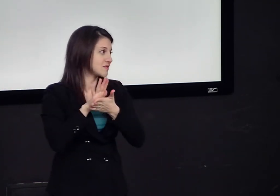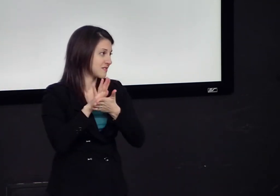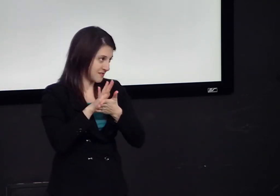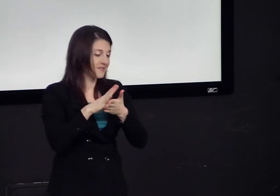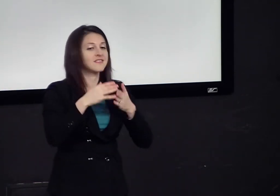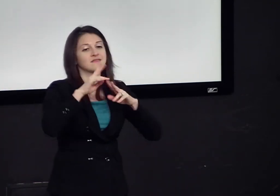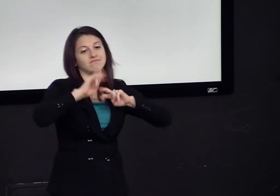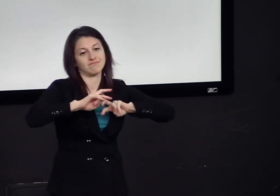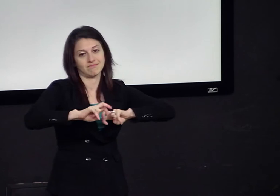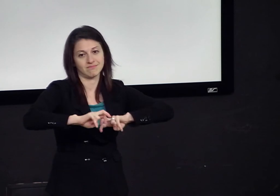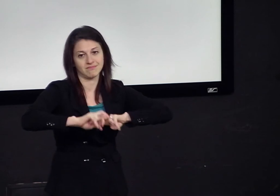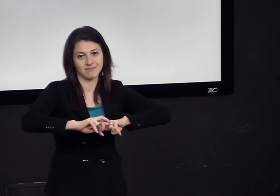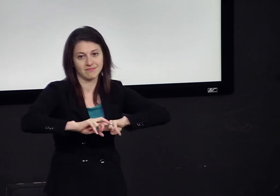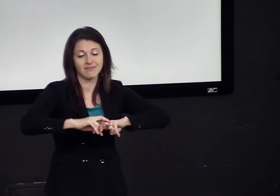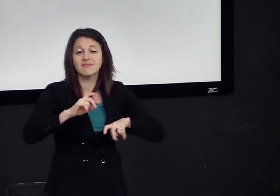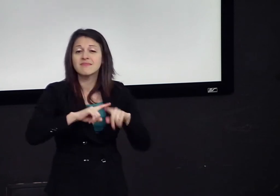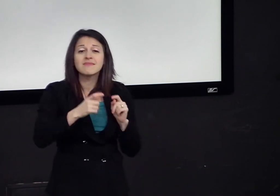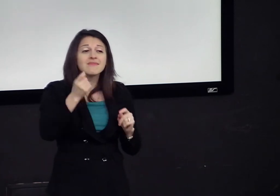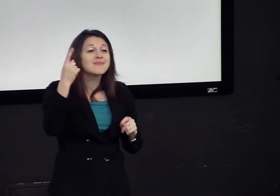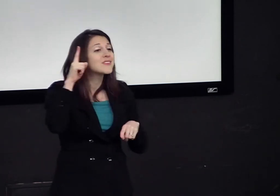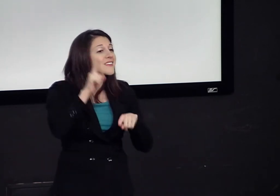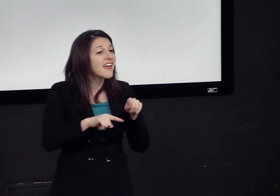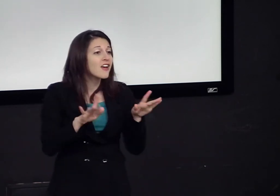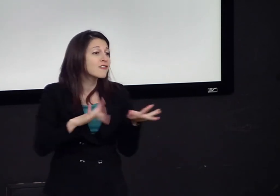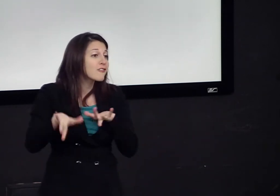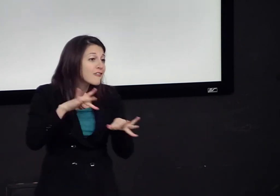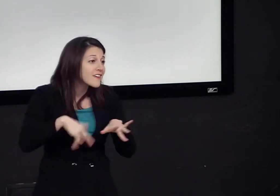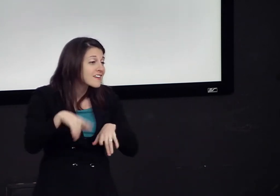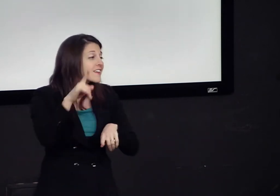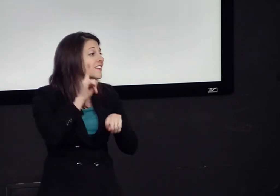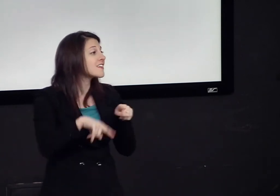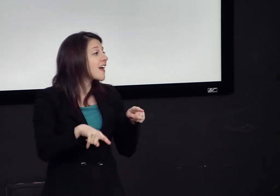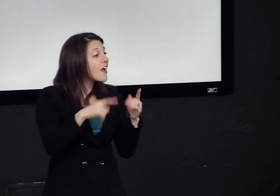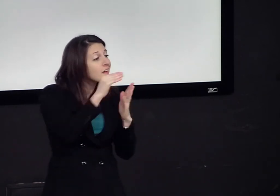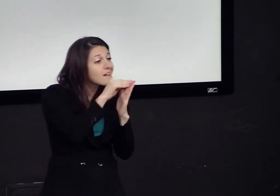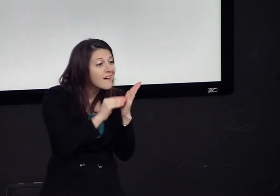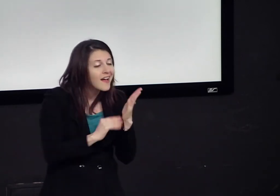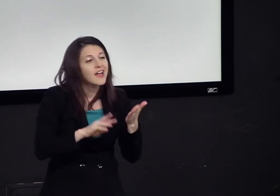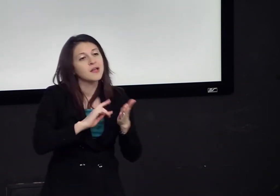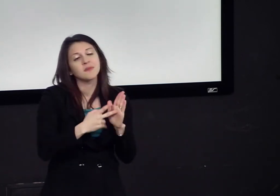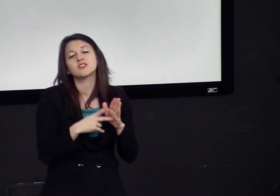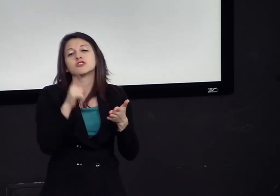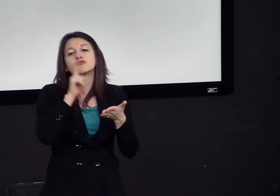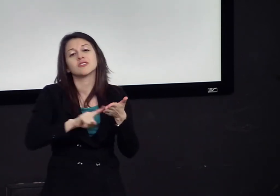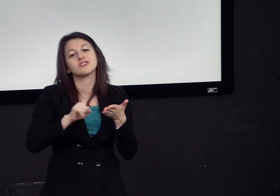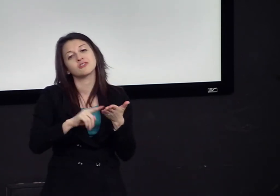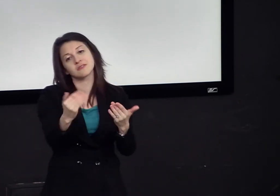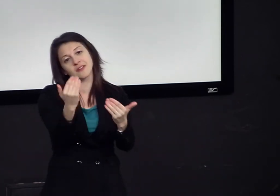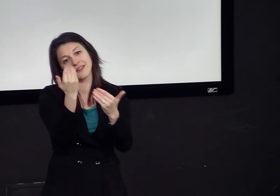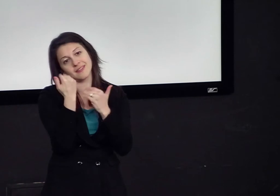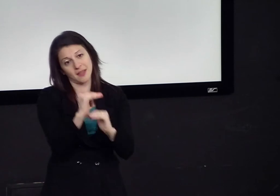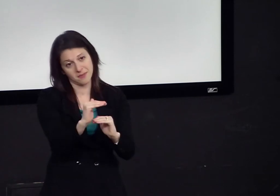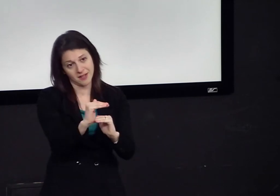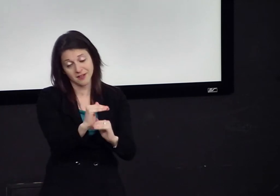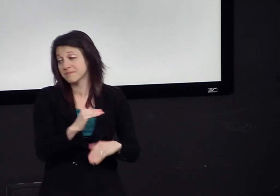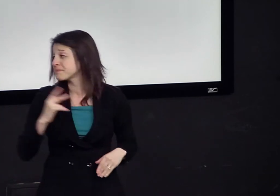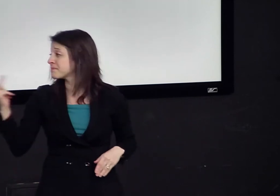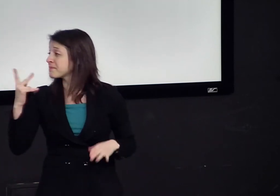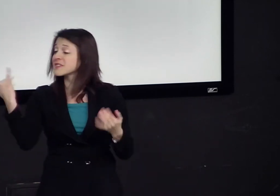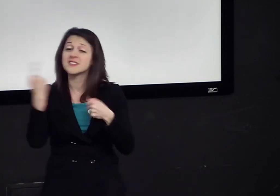mock calls were analyzed. Unfortunately, we cannot go into a VRS center and record actual data,